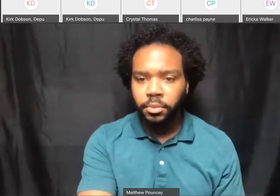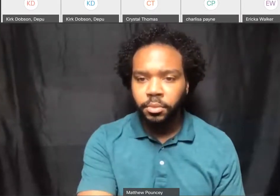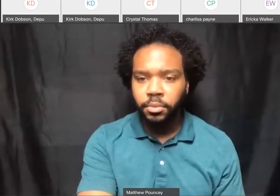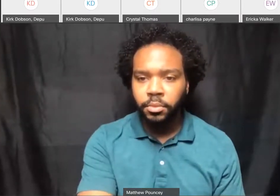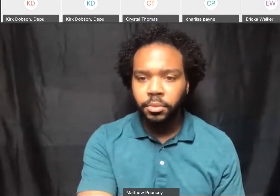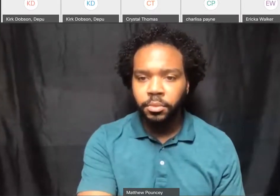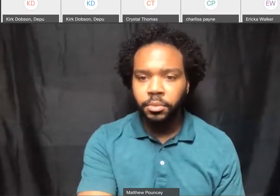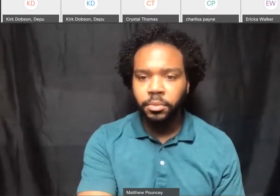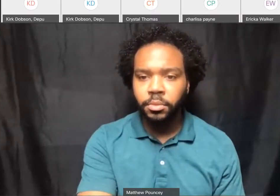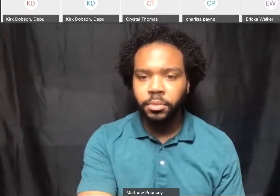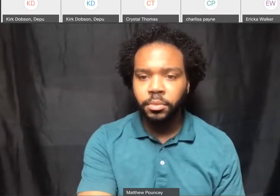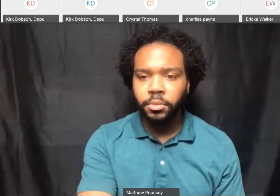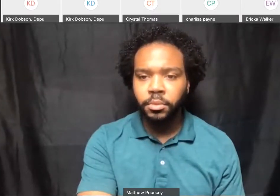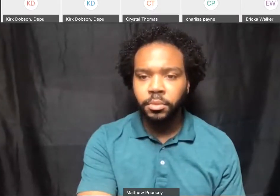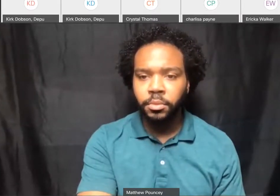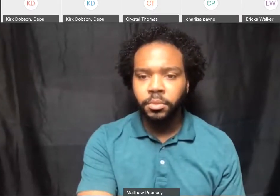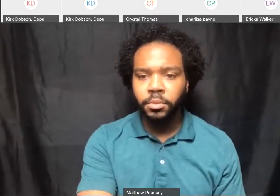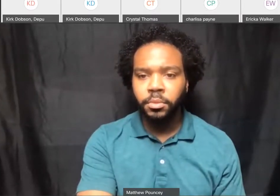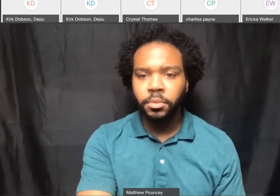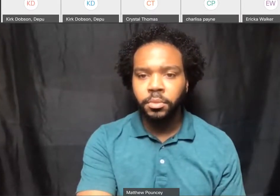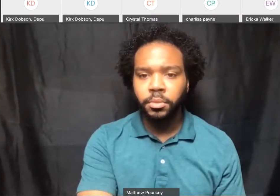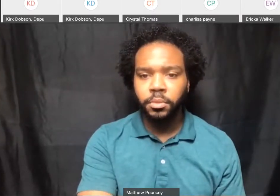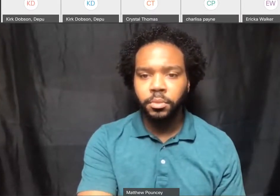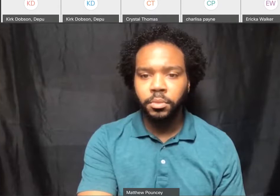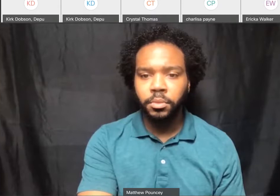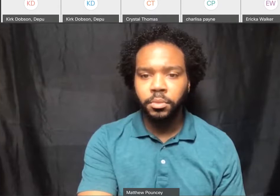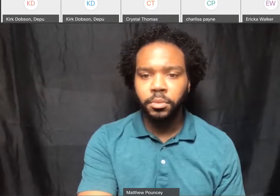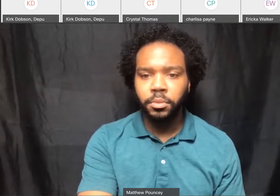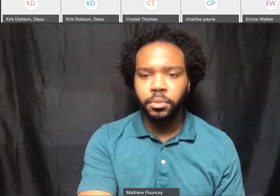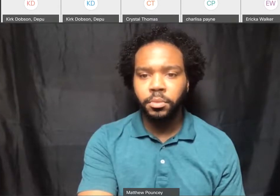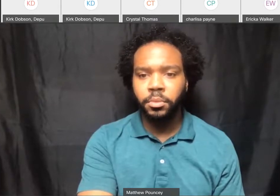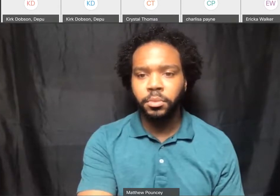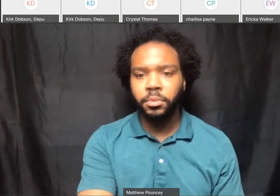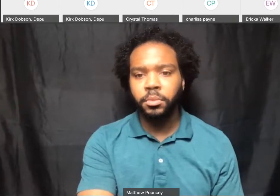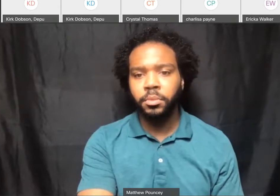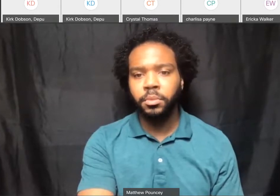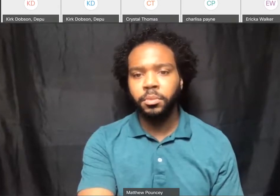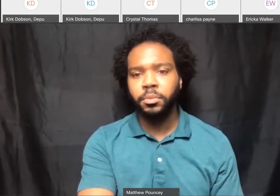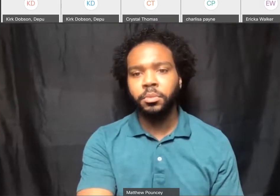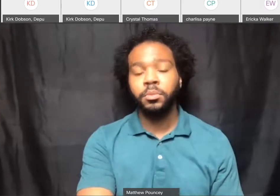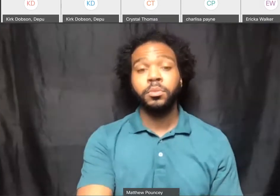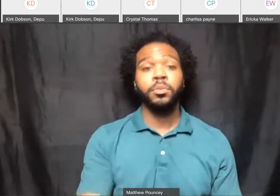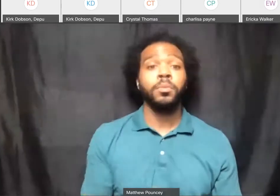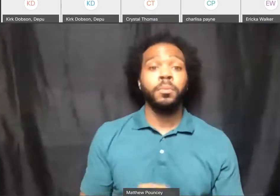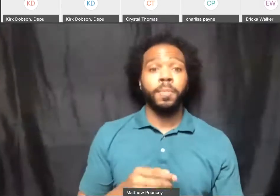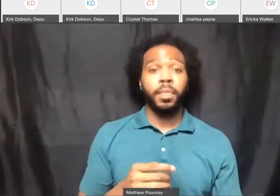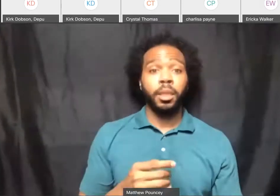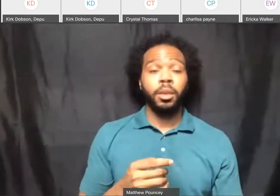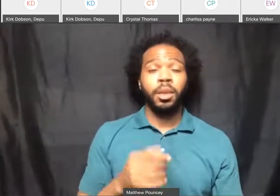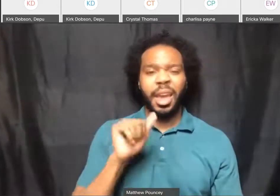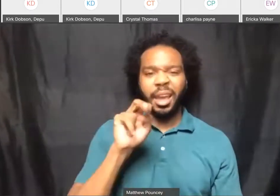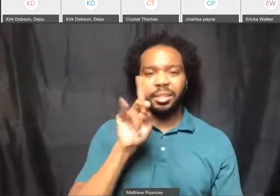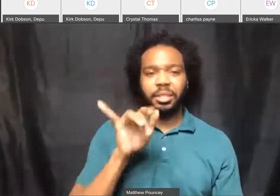So we use this new format because it really does help with the background noise, but I must say there's so little noise that